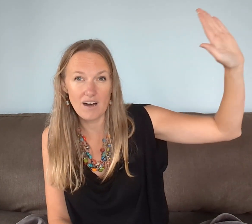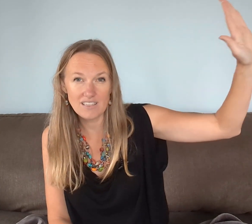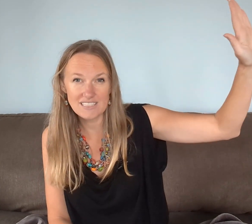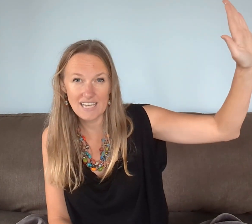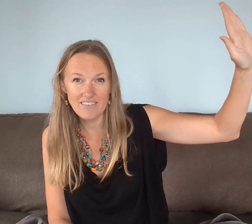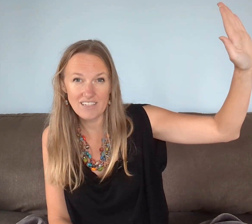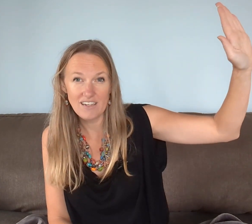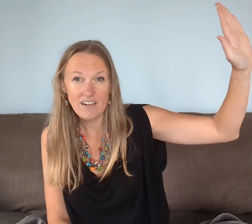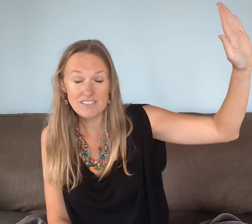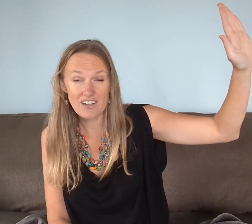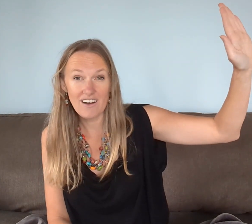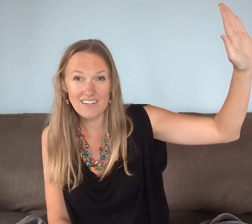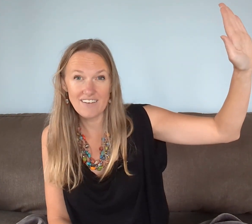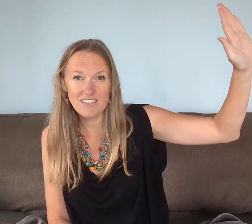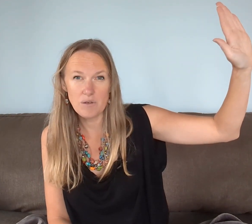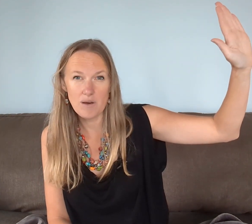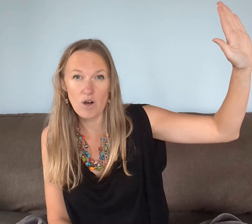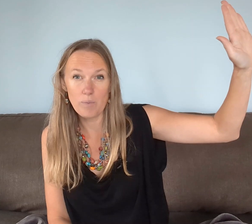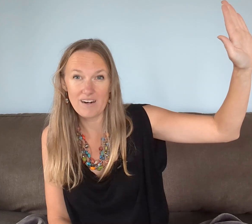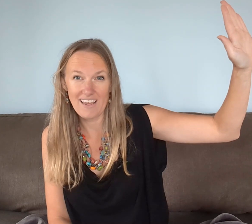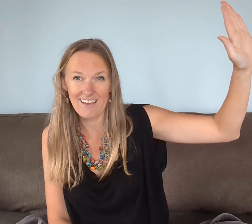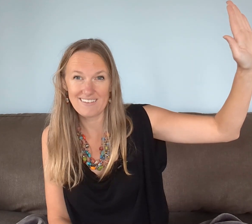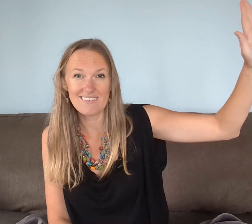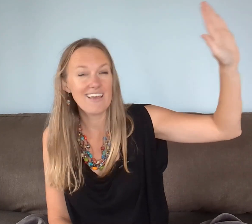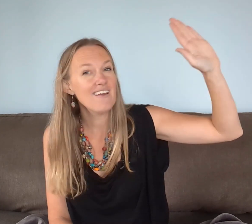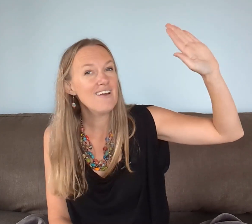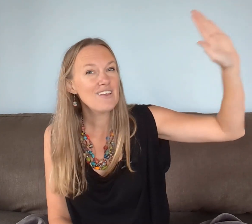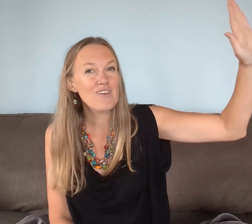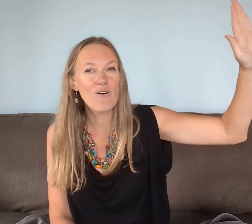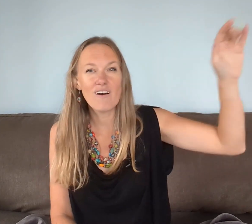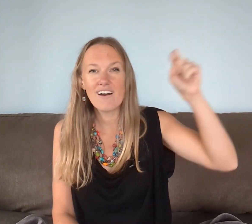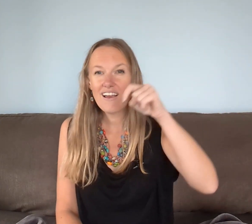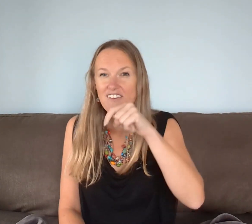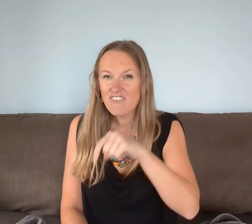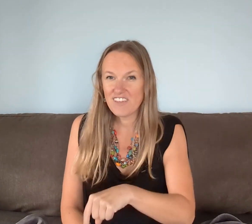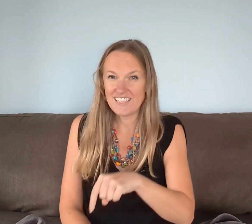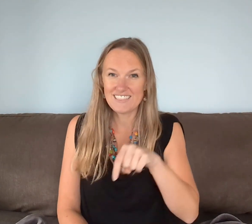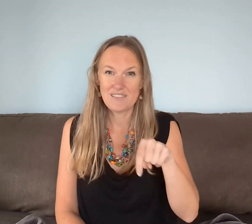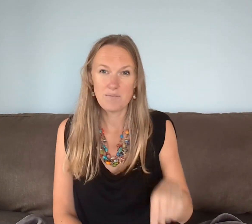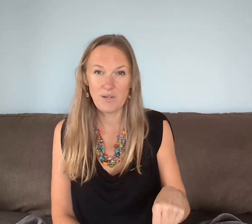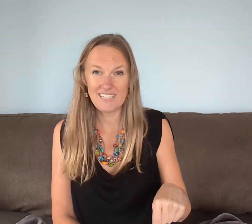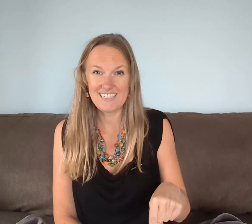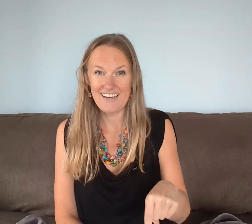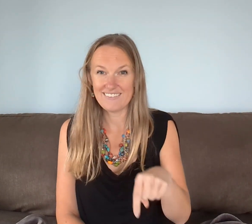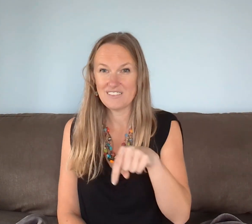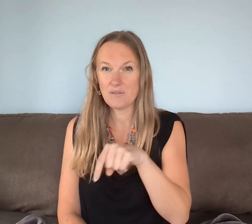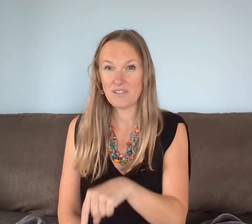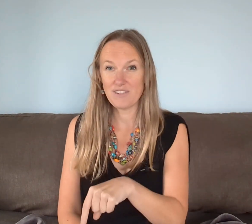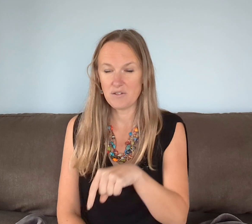belongs to God in heaven, we want to open our hand. Okay, your feet, pointing down to where your feet would